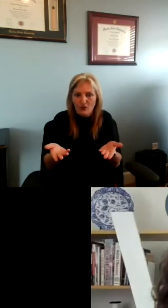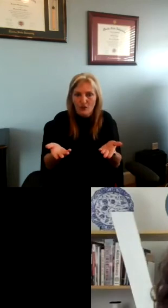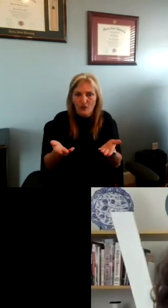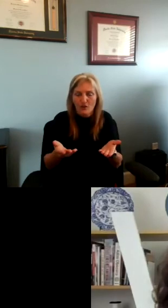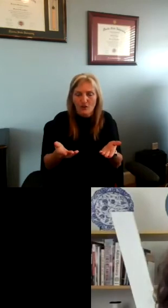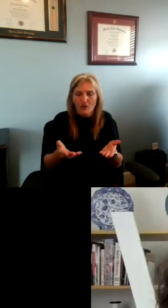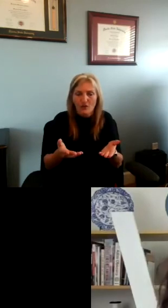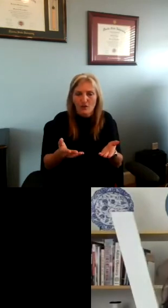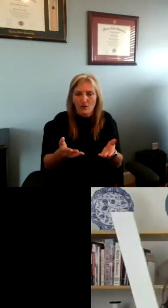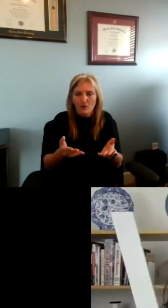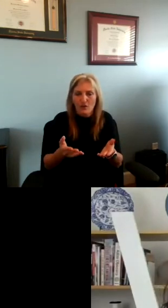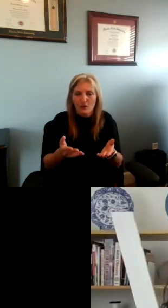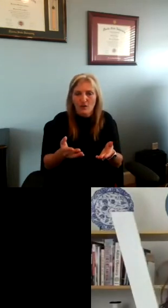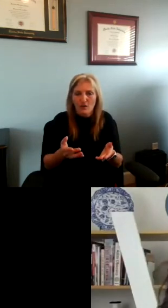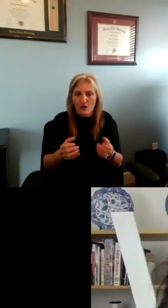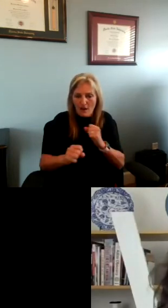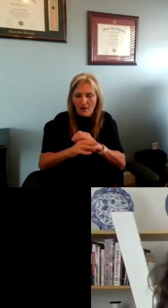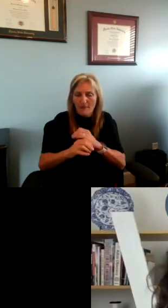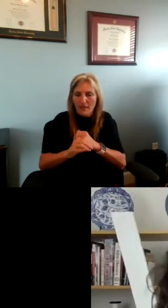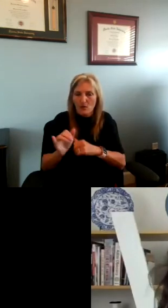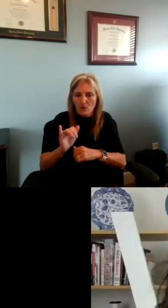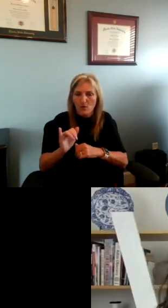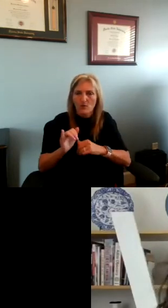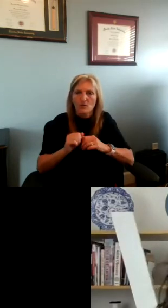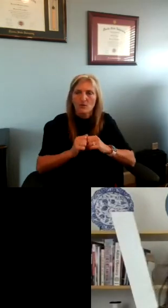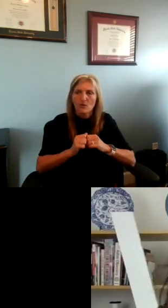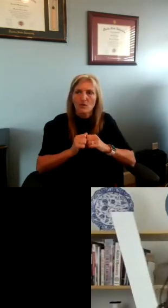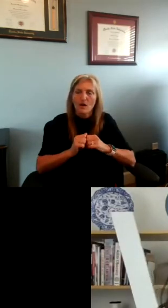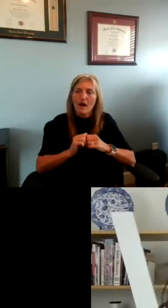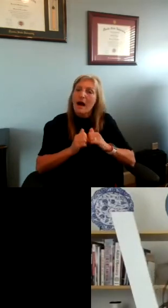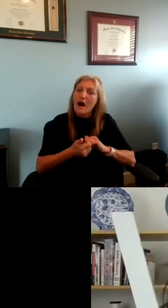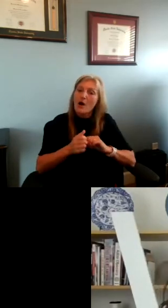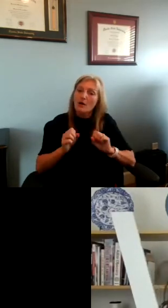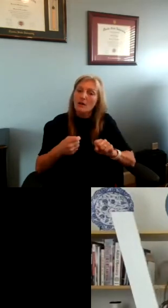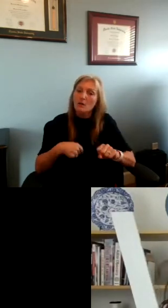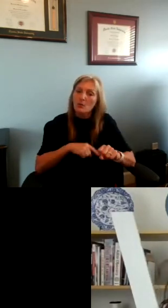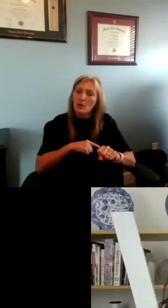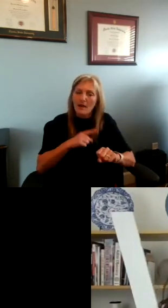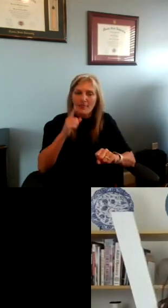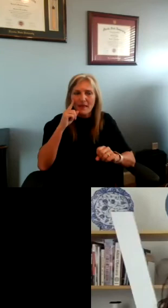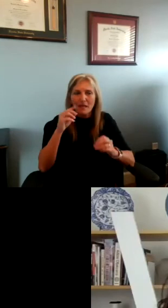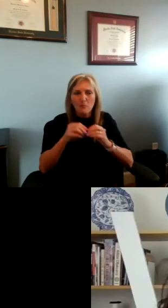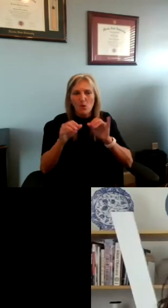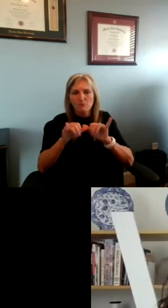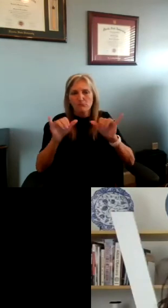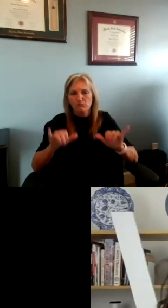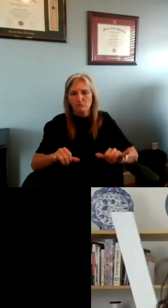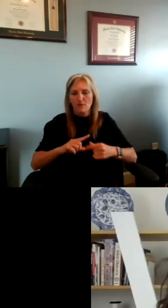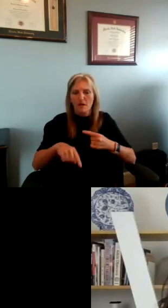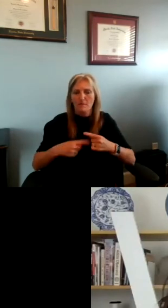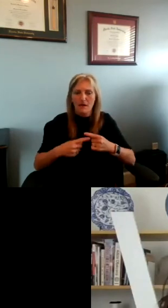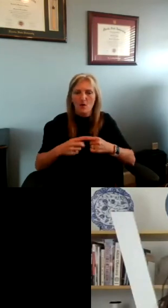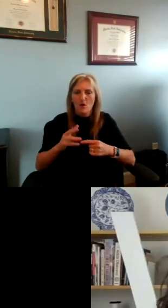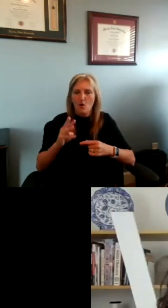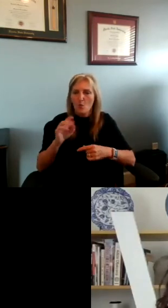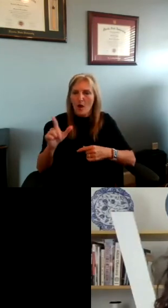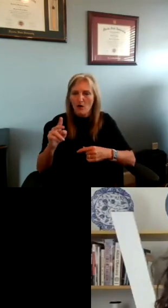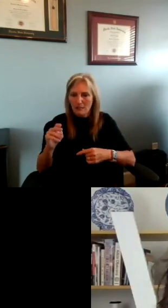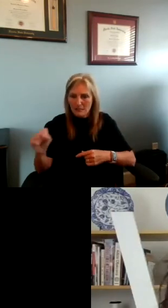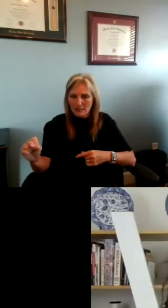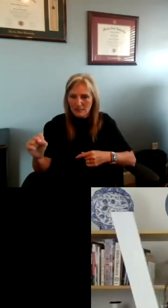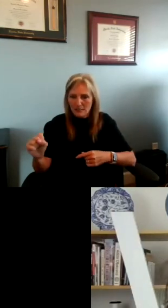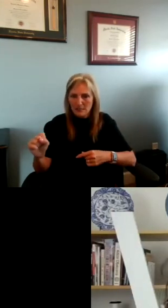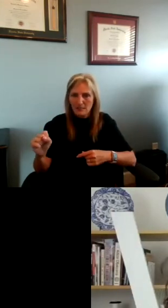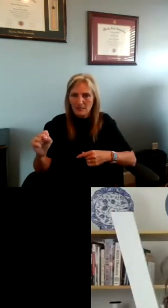this conversation are. How can we be thinking more systemically about wellness? I mean, we're talking about wellness in